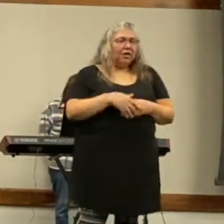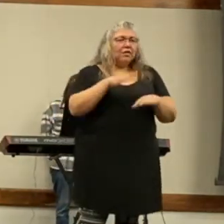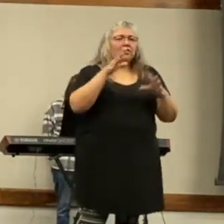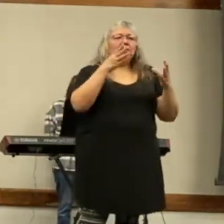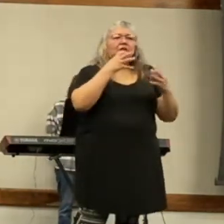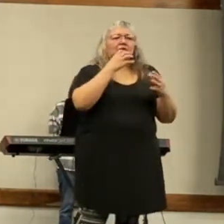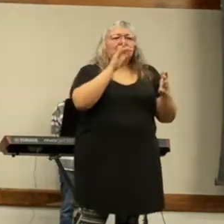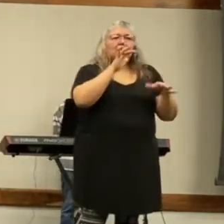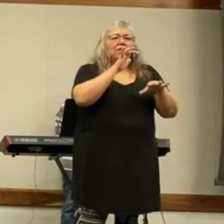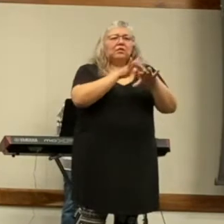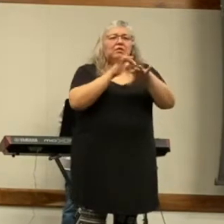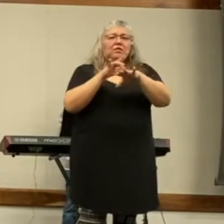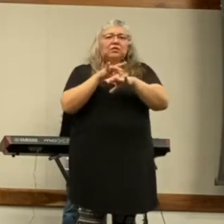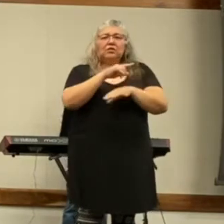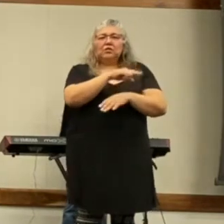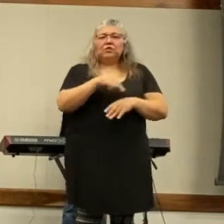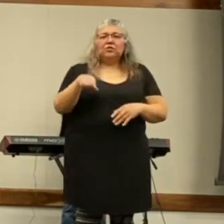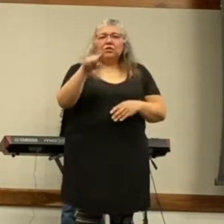now.